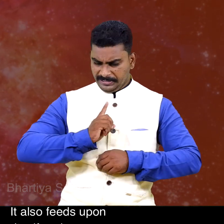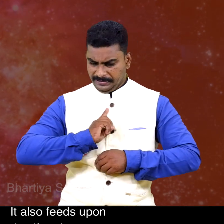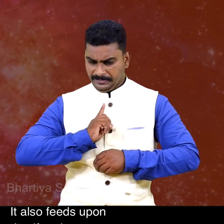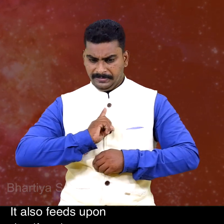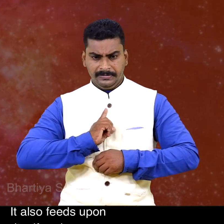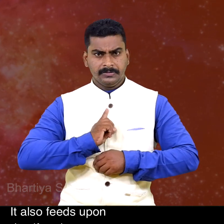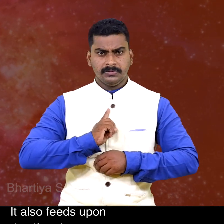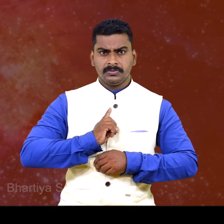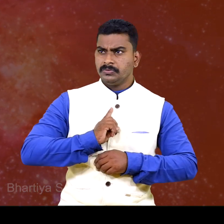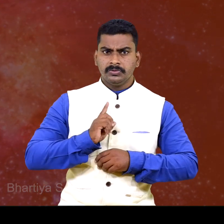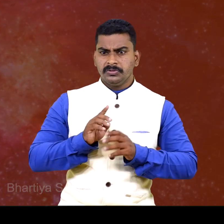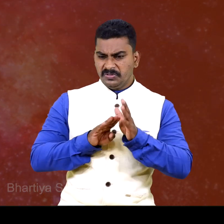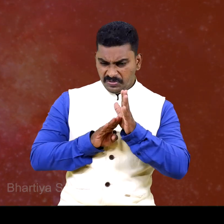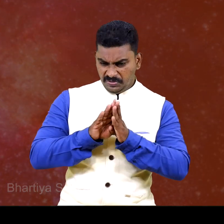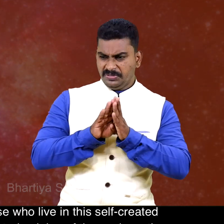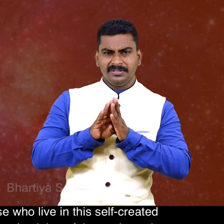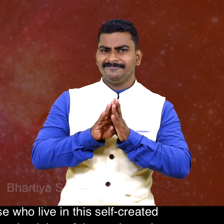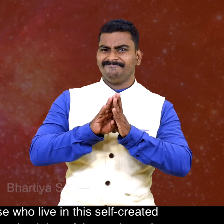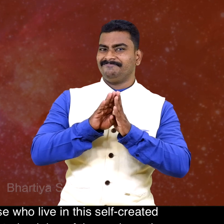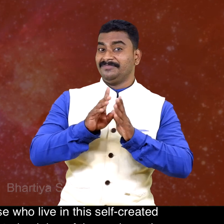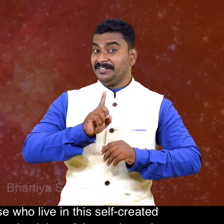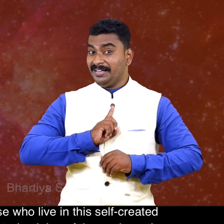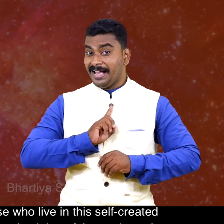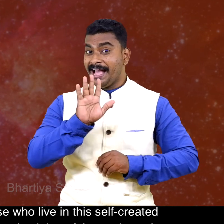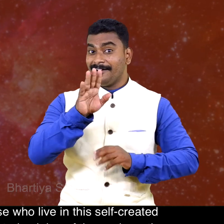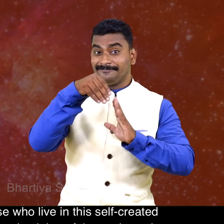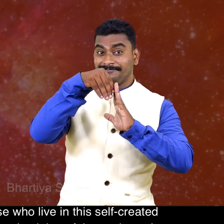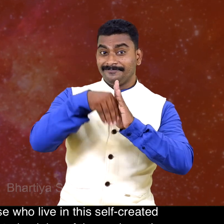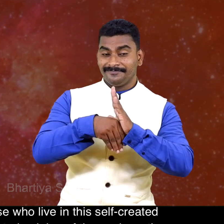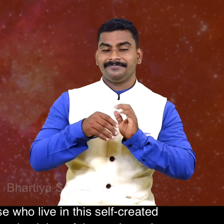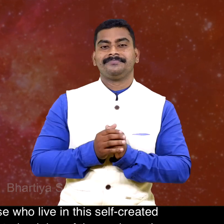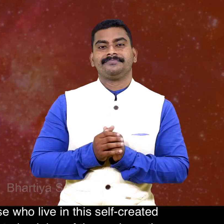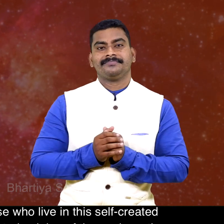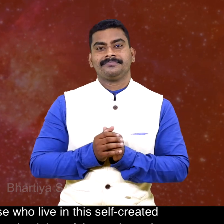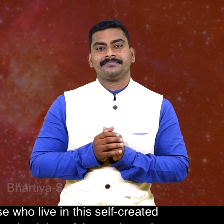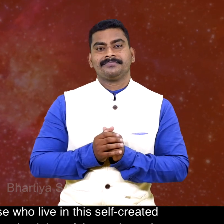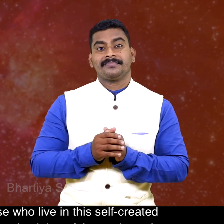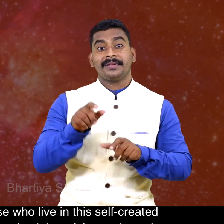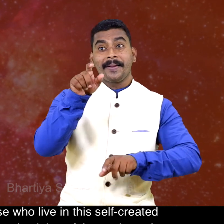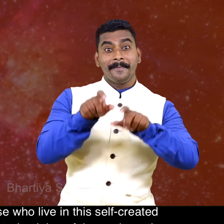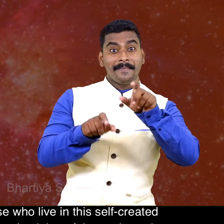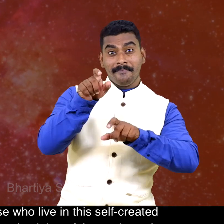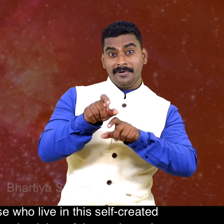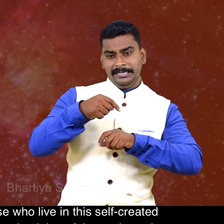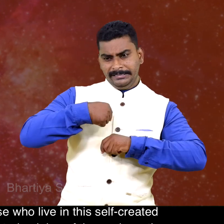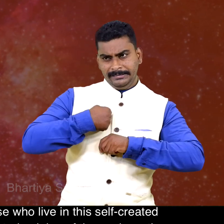and grows. For those who live in this self created,